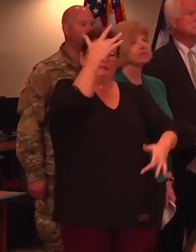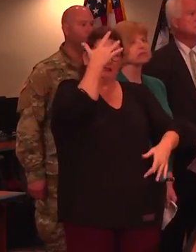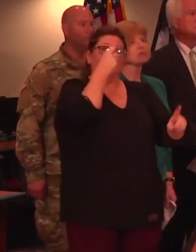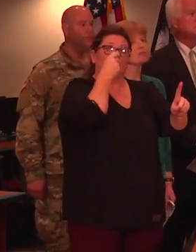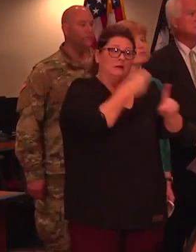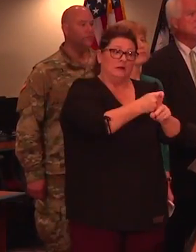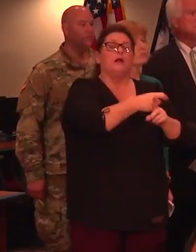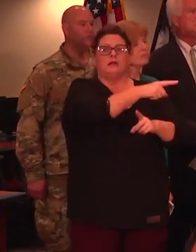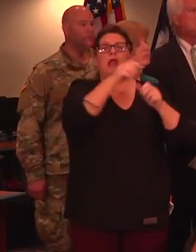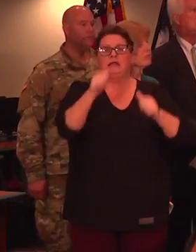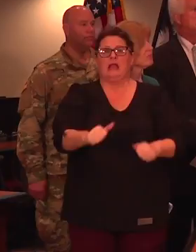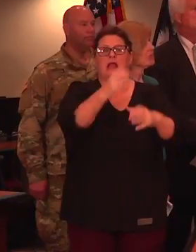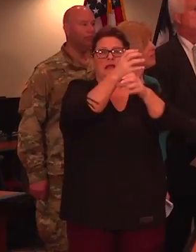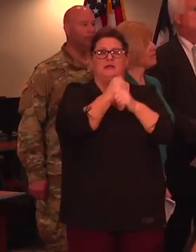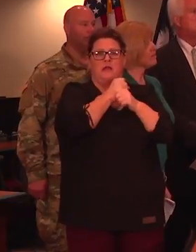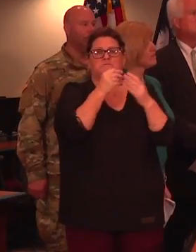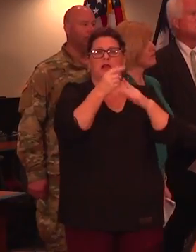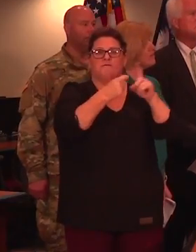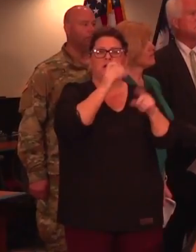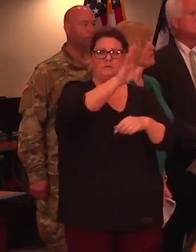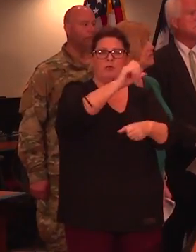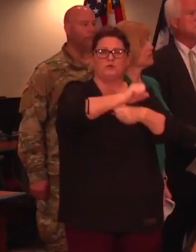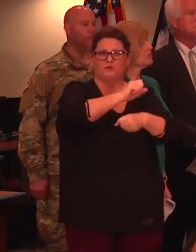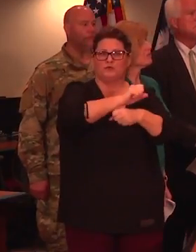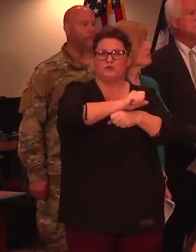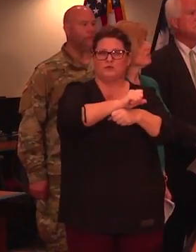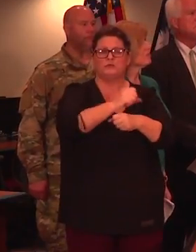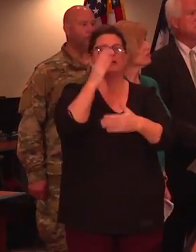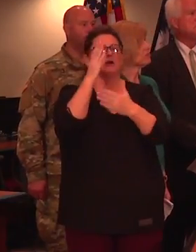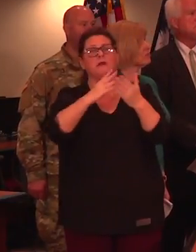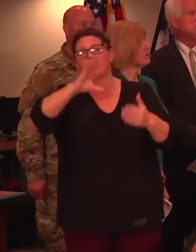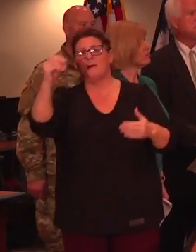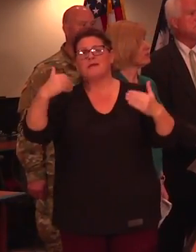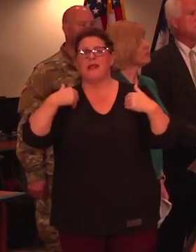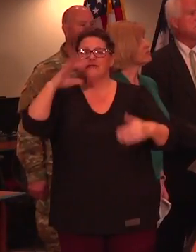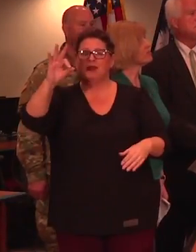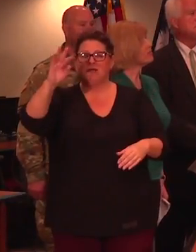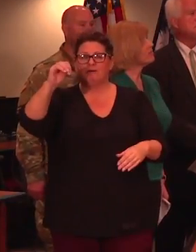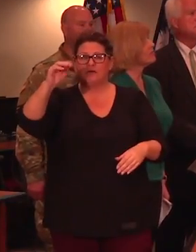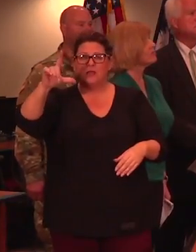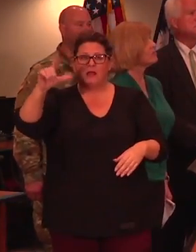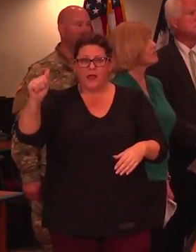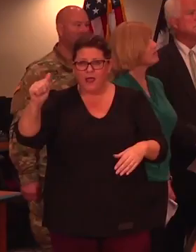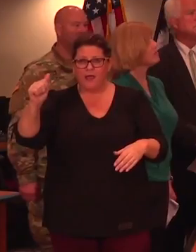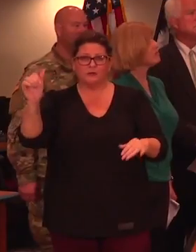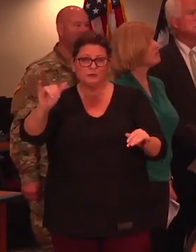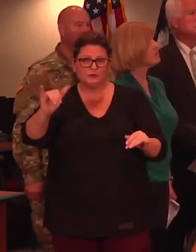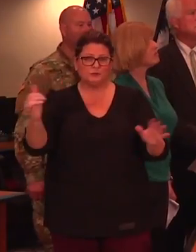company policies for sick leave. Some companies have paid FMLA as